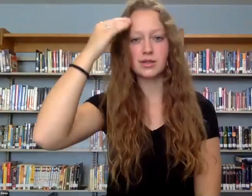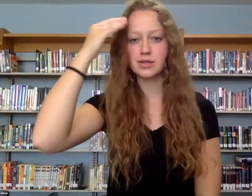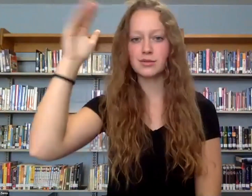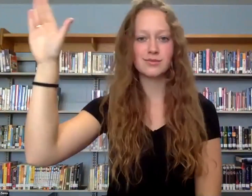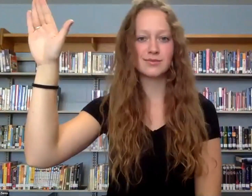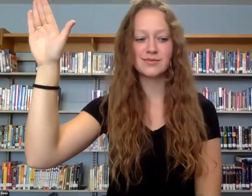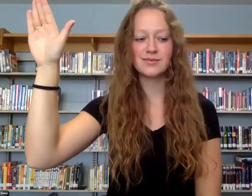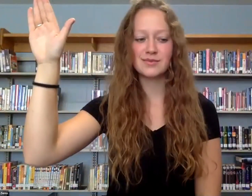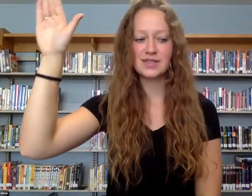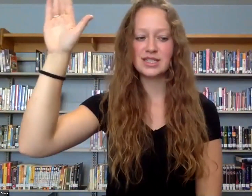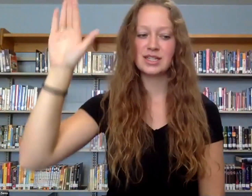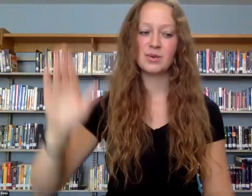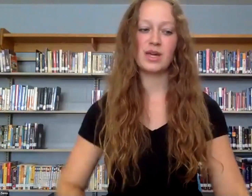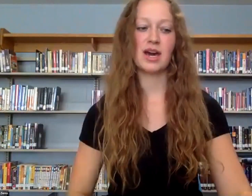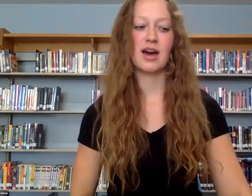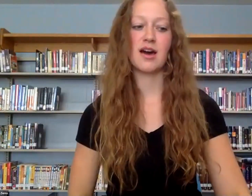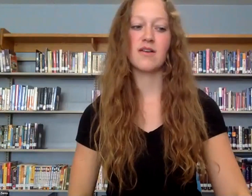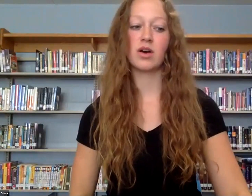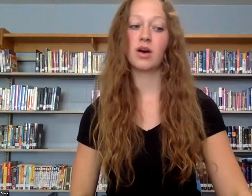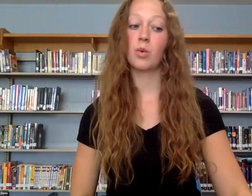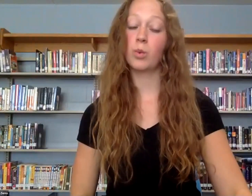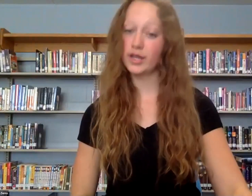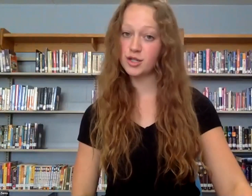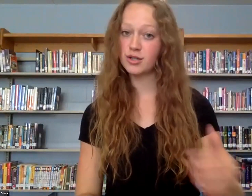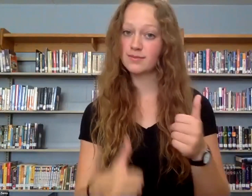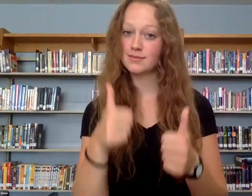know. We have which.